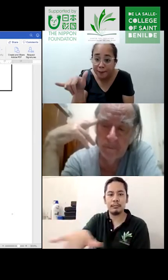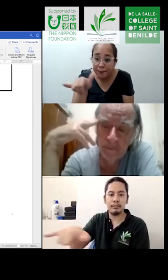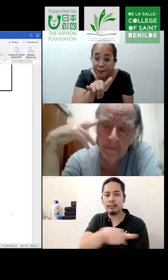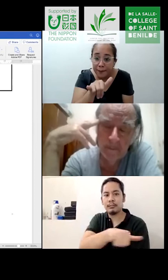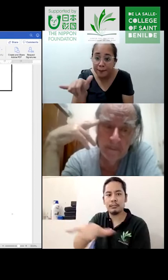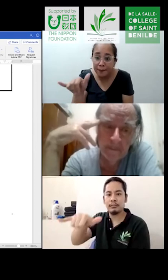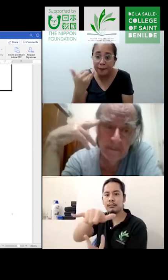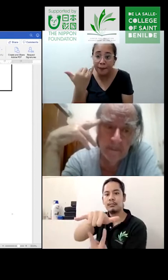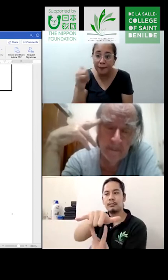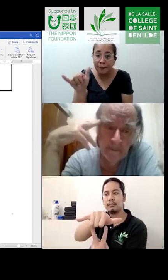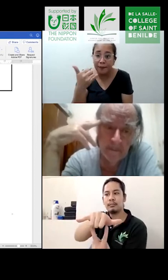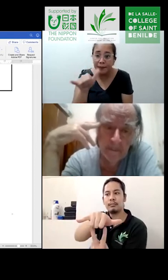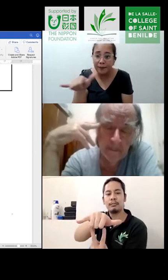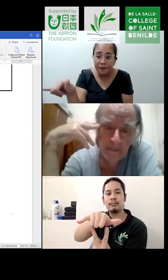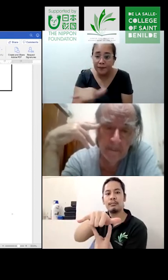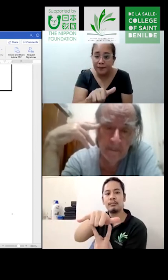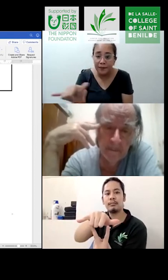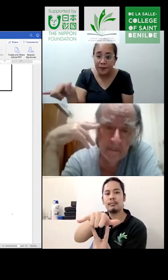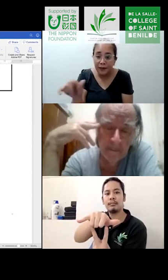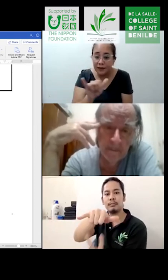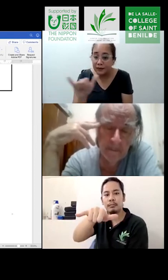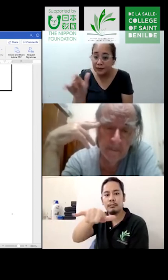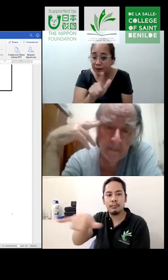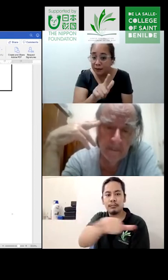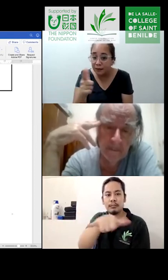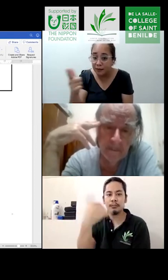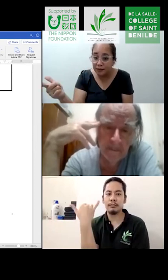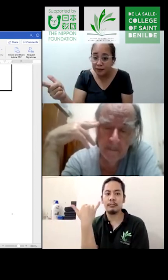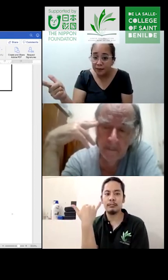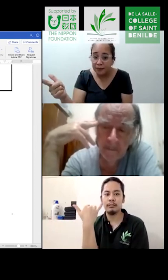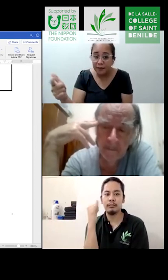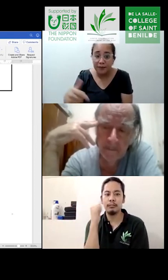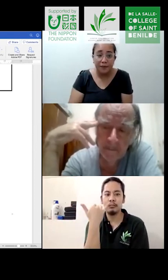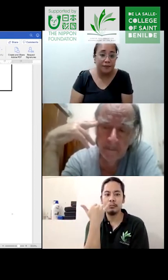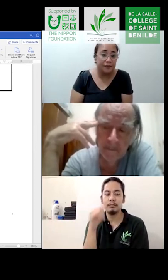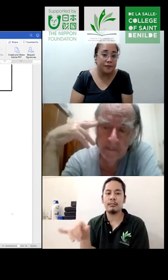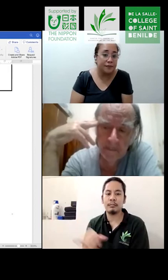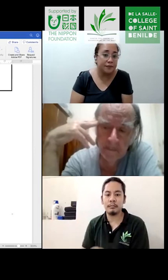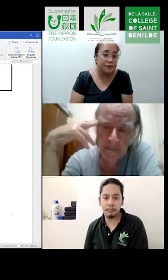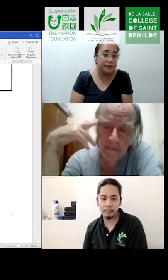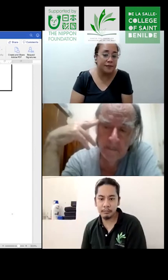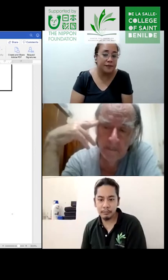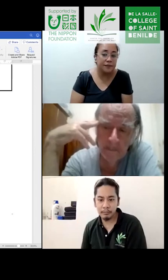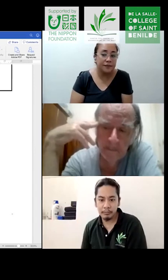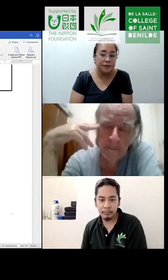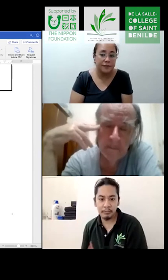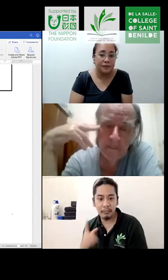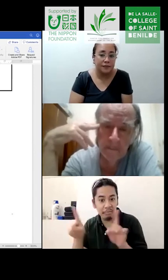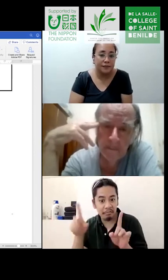Yellow, yellow, same, same. Downward as opposed to